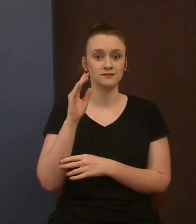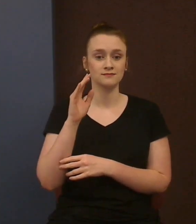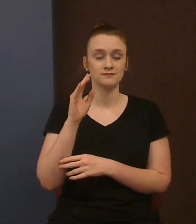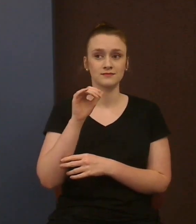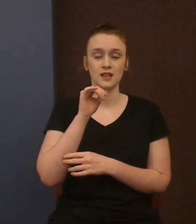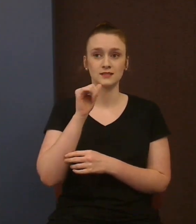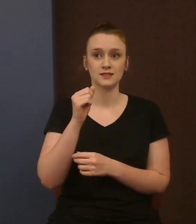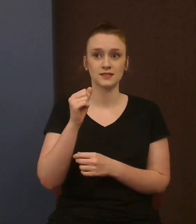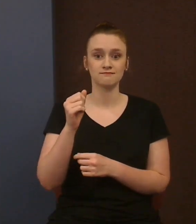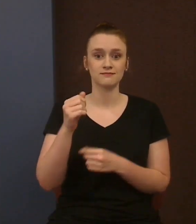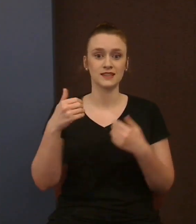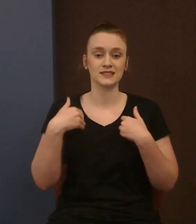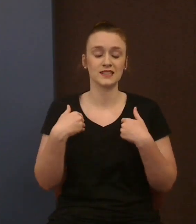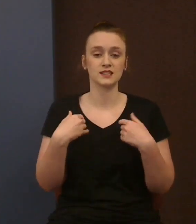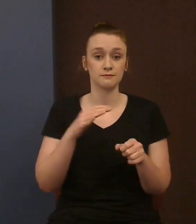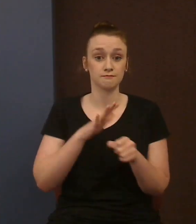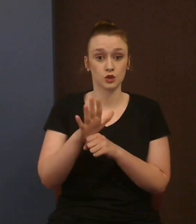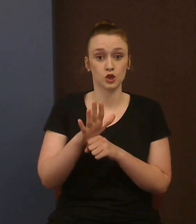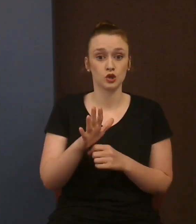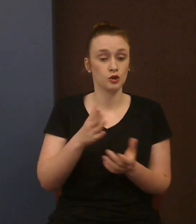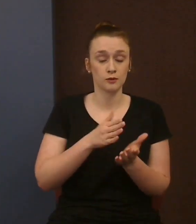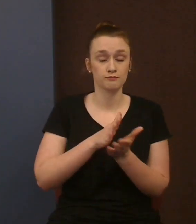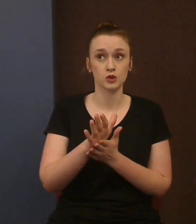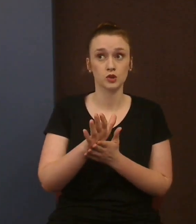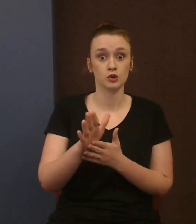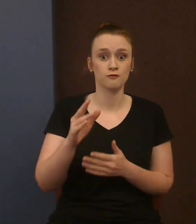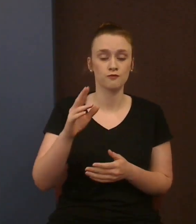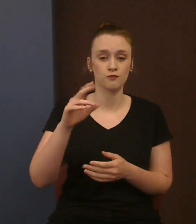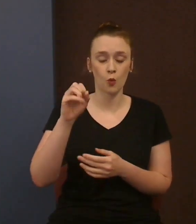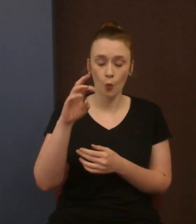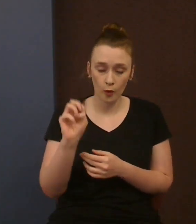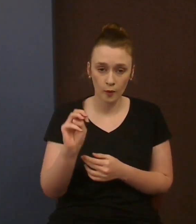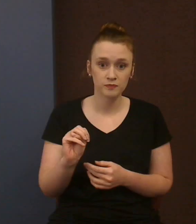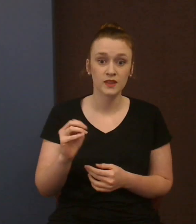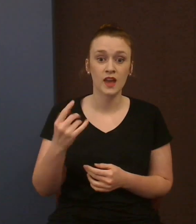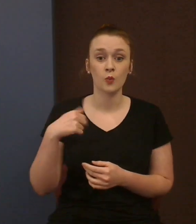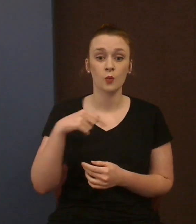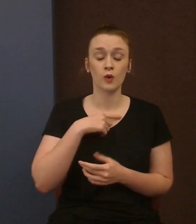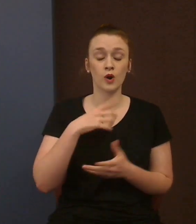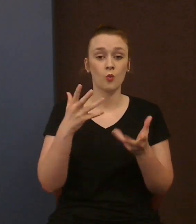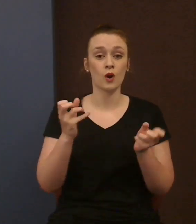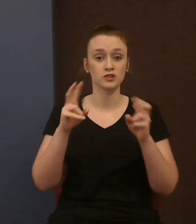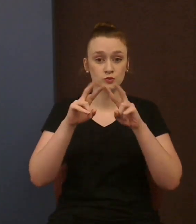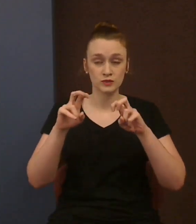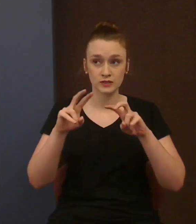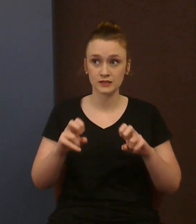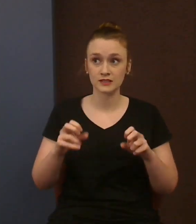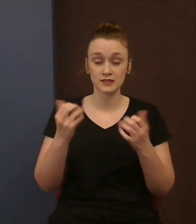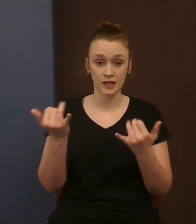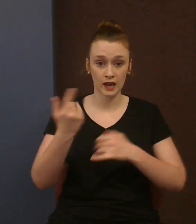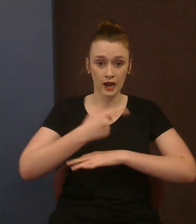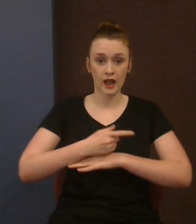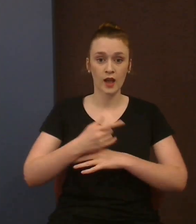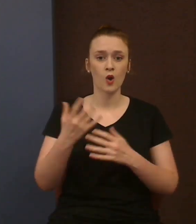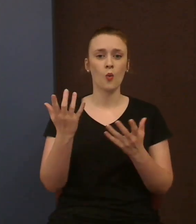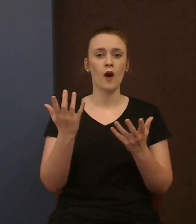some intervention. But the question we want to explore today is how much intervention should government